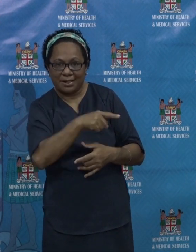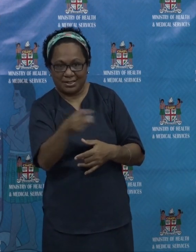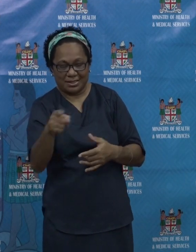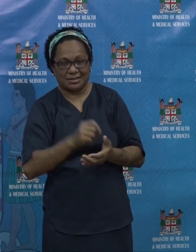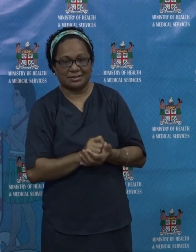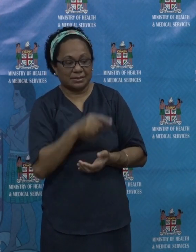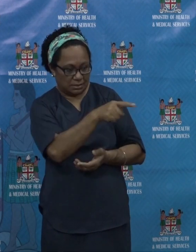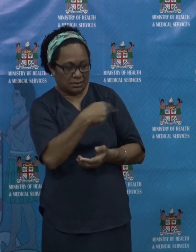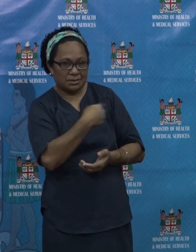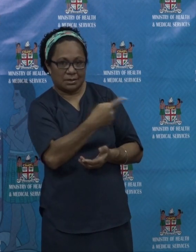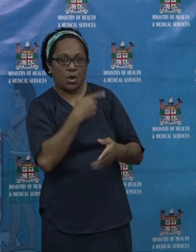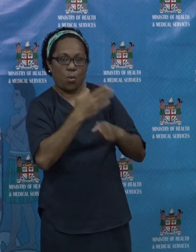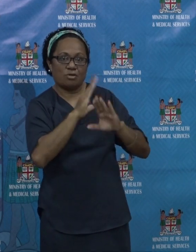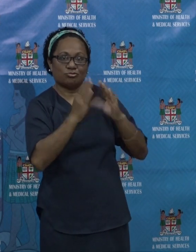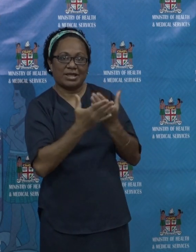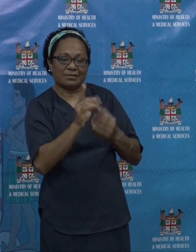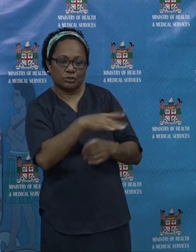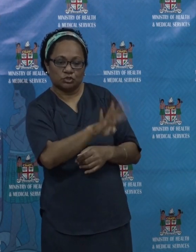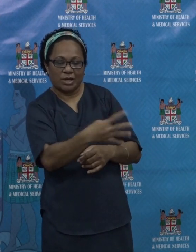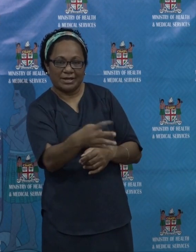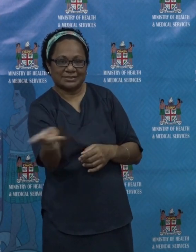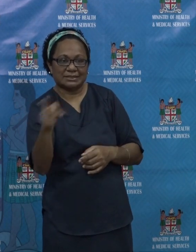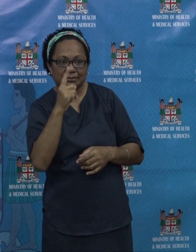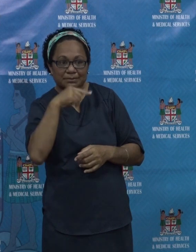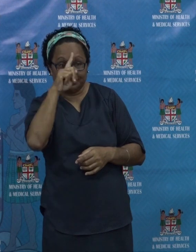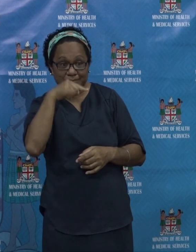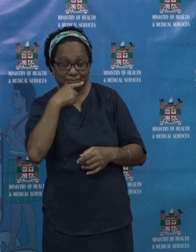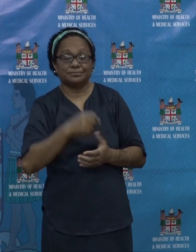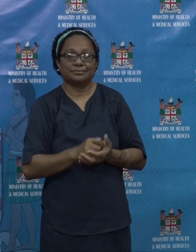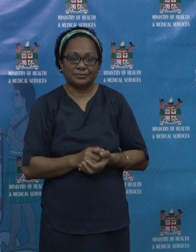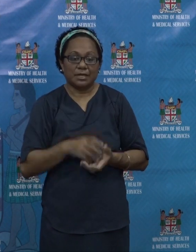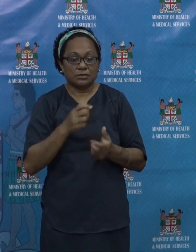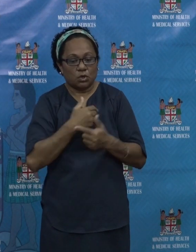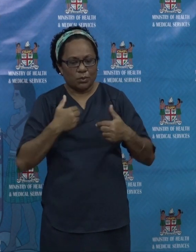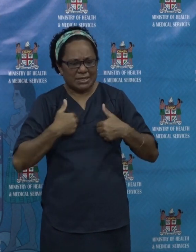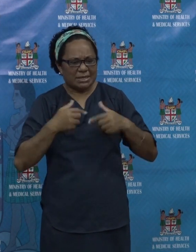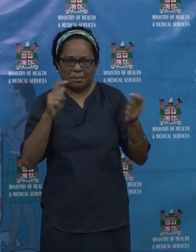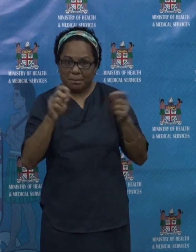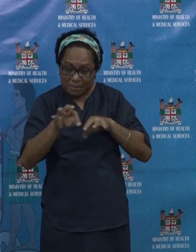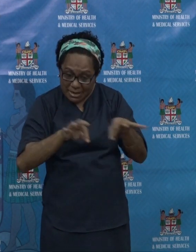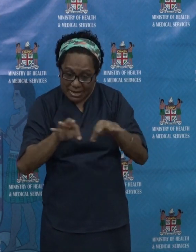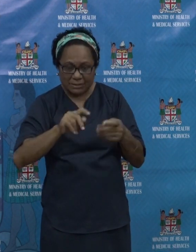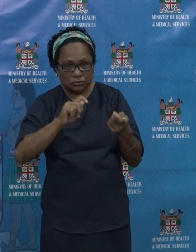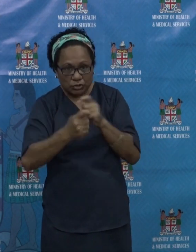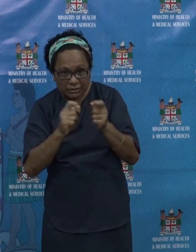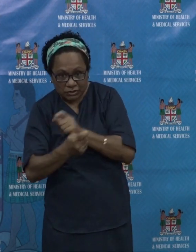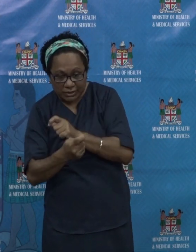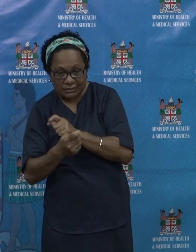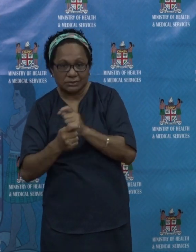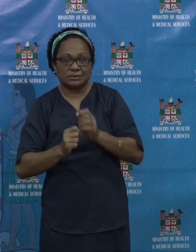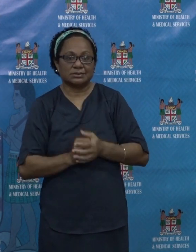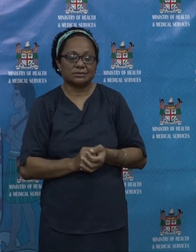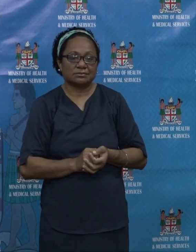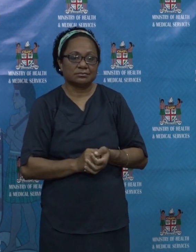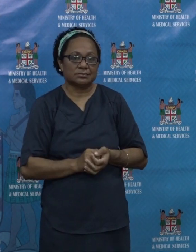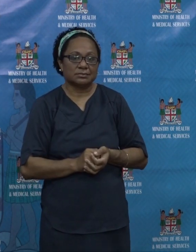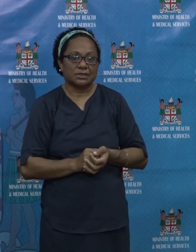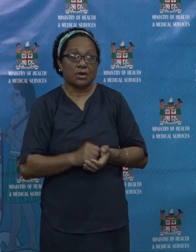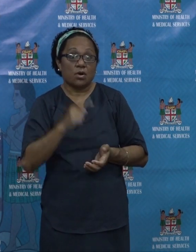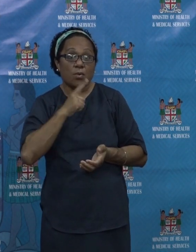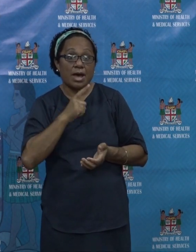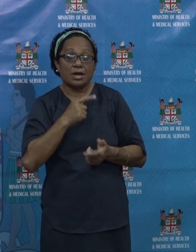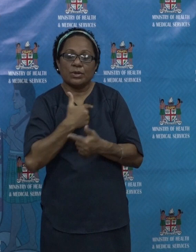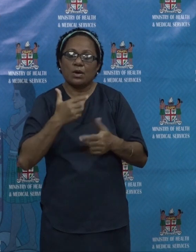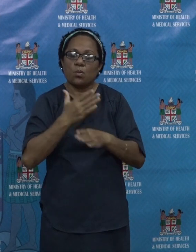process. We have reorganized and reinvented our case retrieval capability by working with